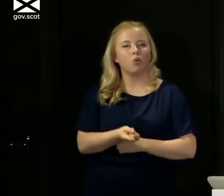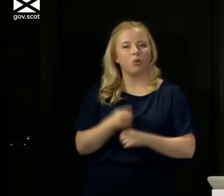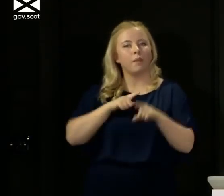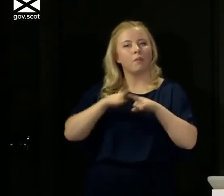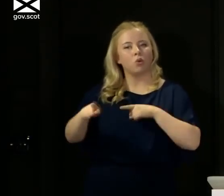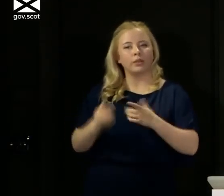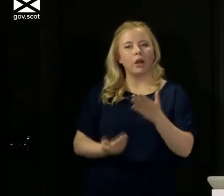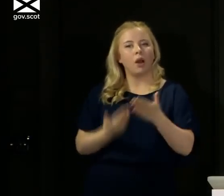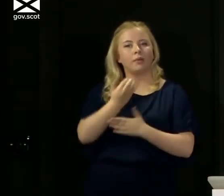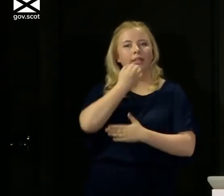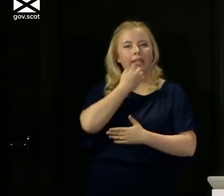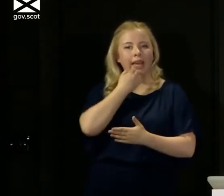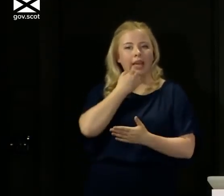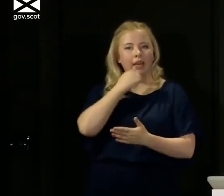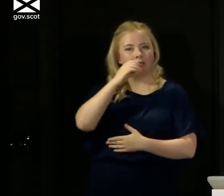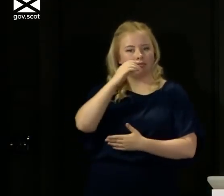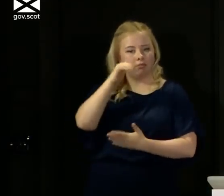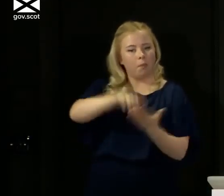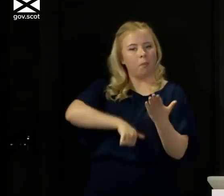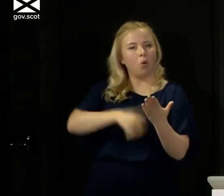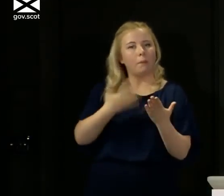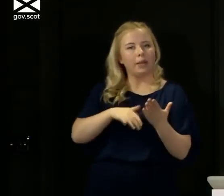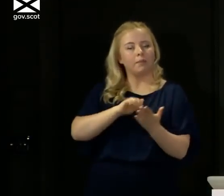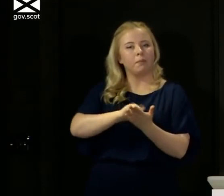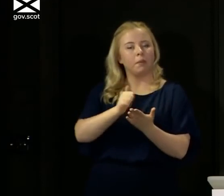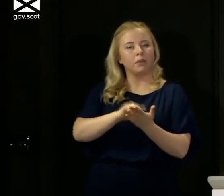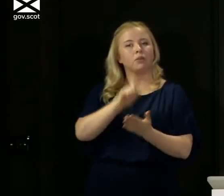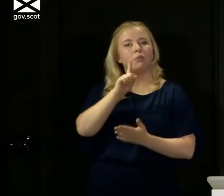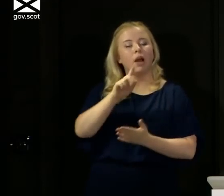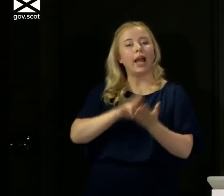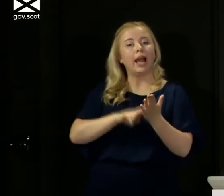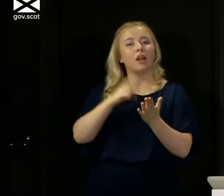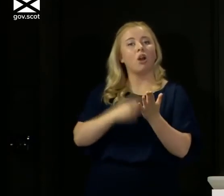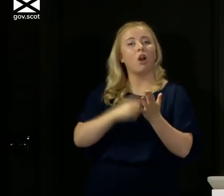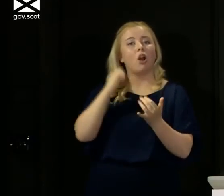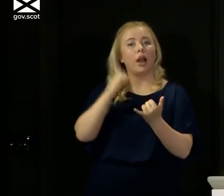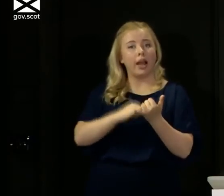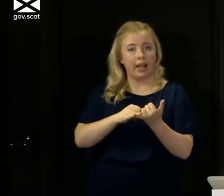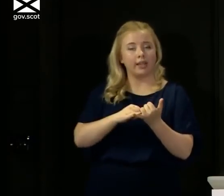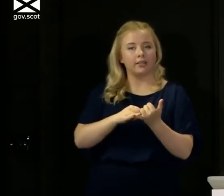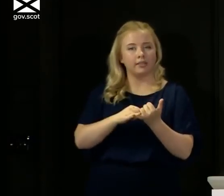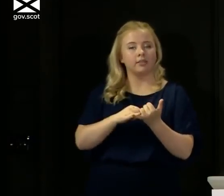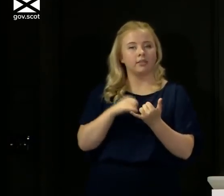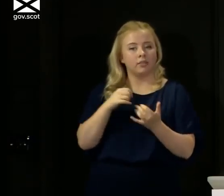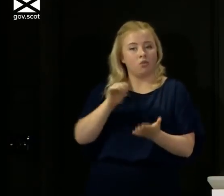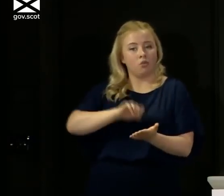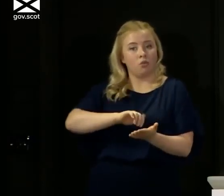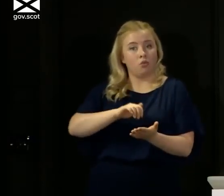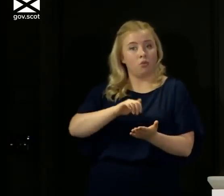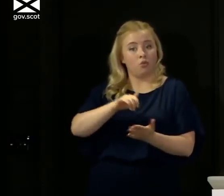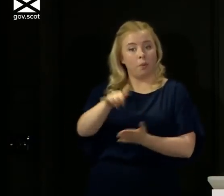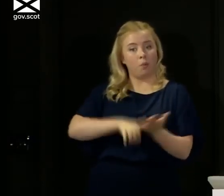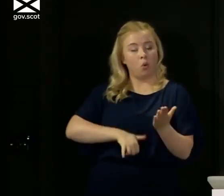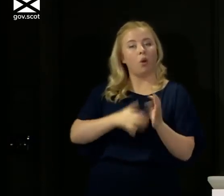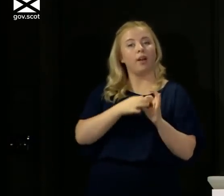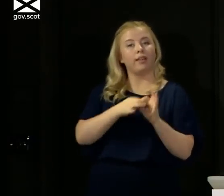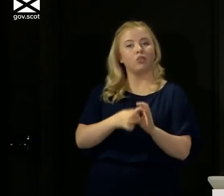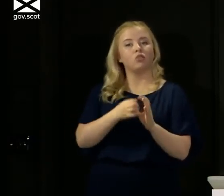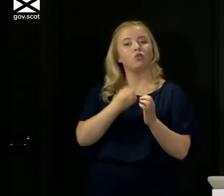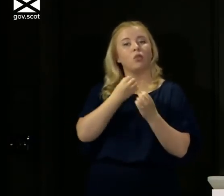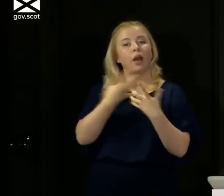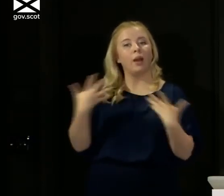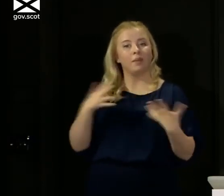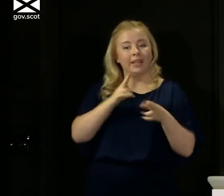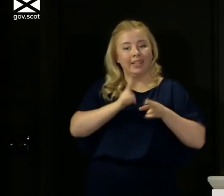most up-to-date report is published, but the NRS, National Records of Scotland, report on numbers of death, when